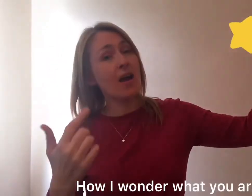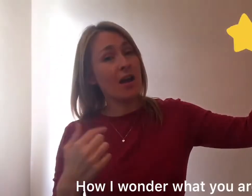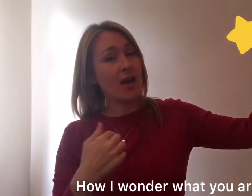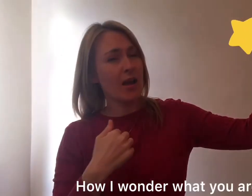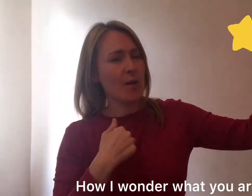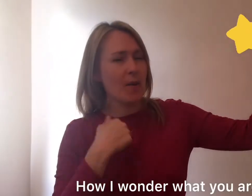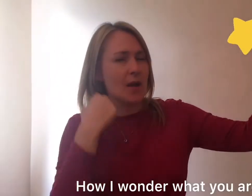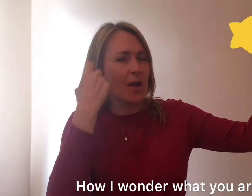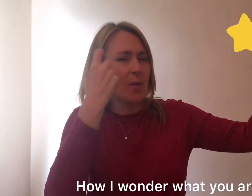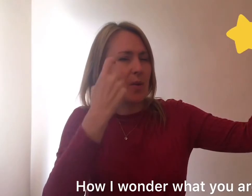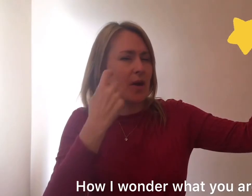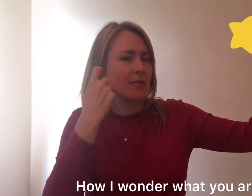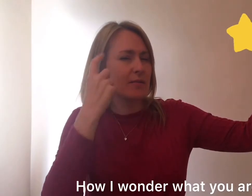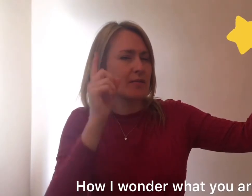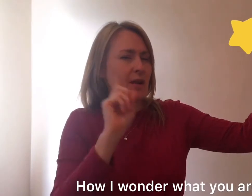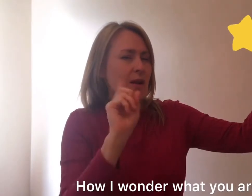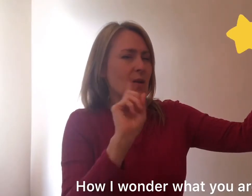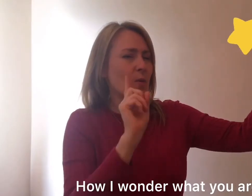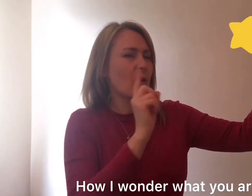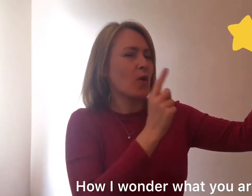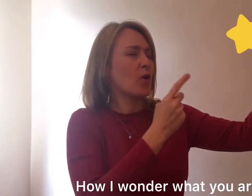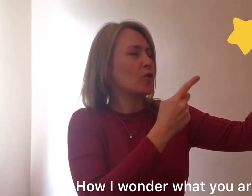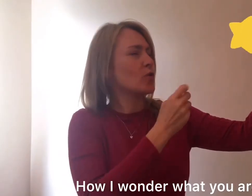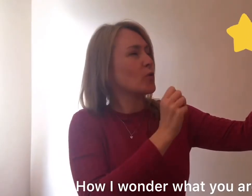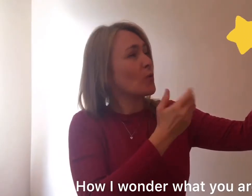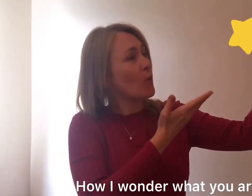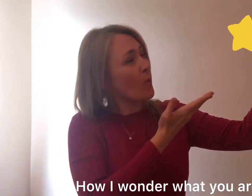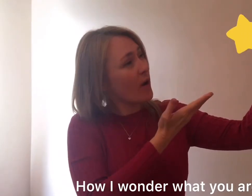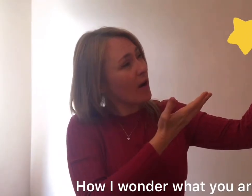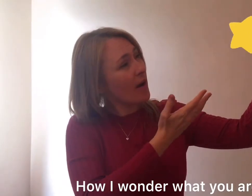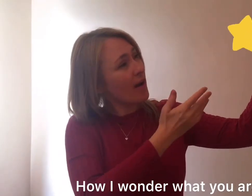how I wonder what you are.